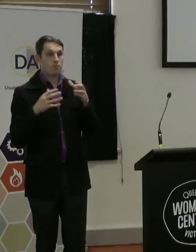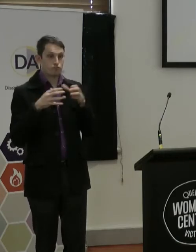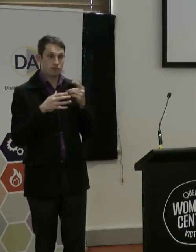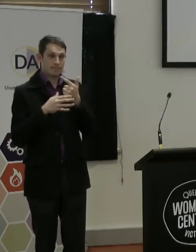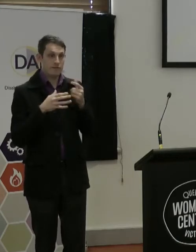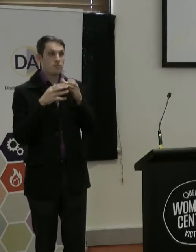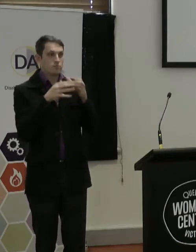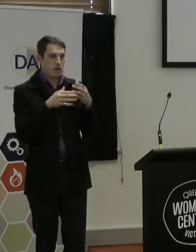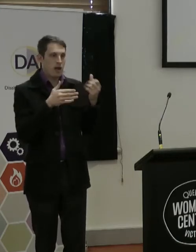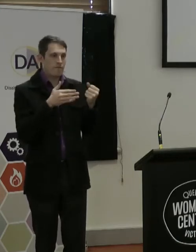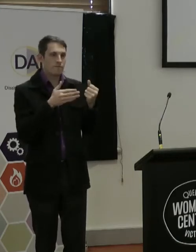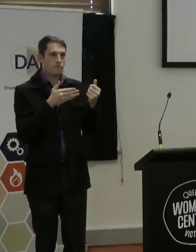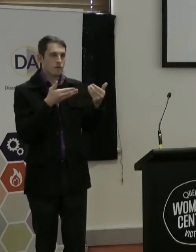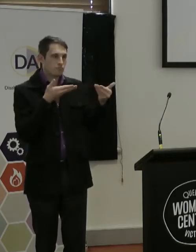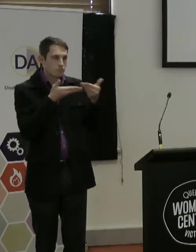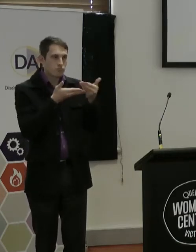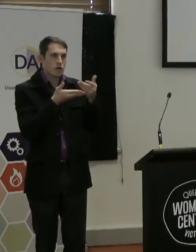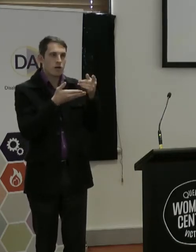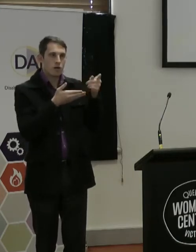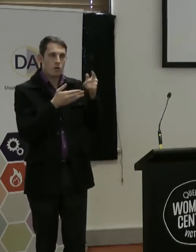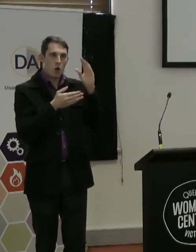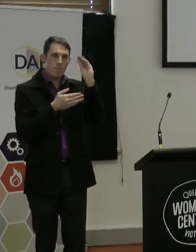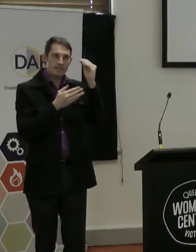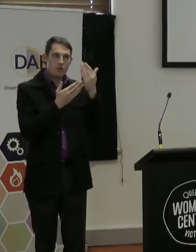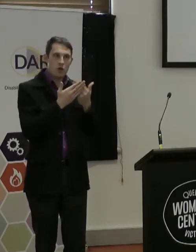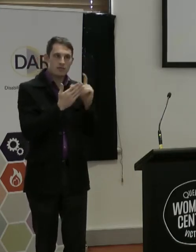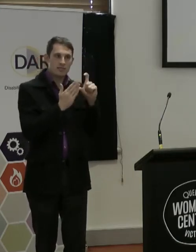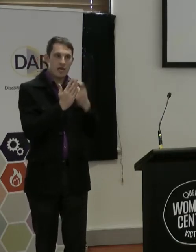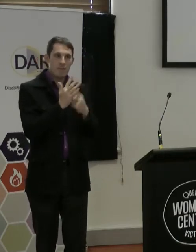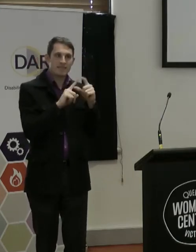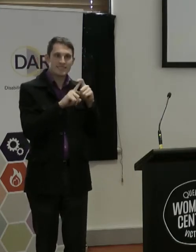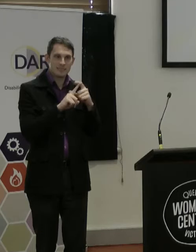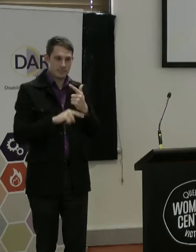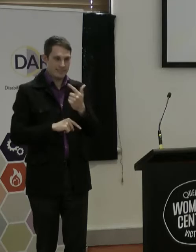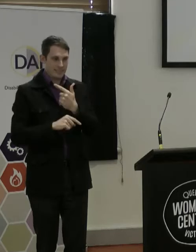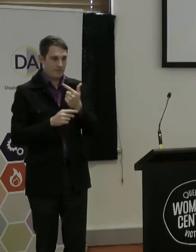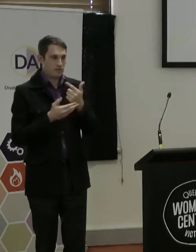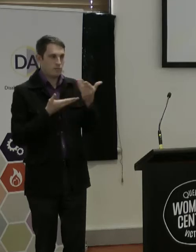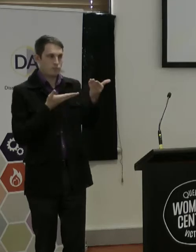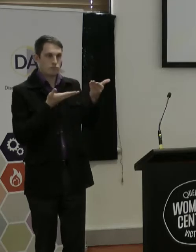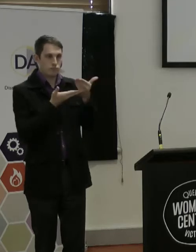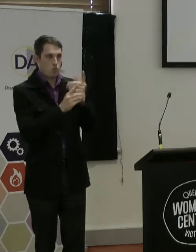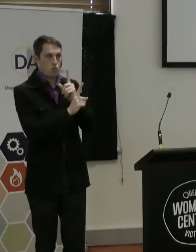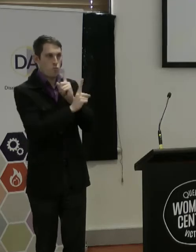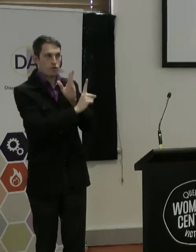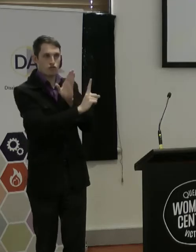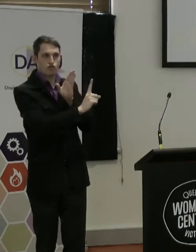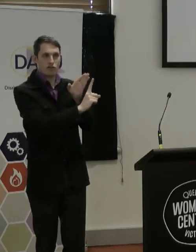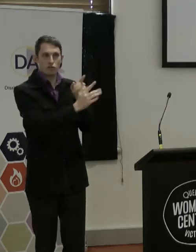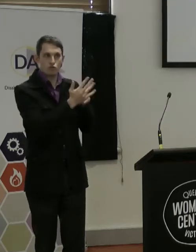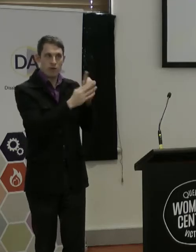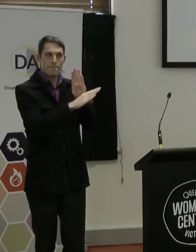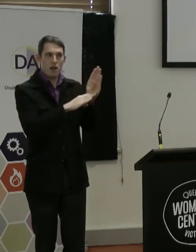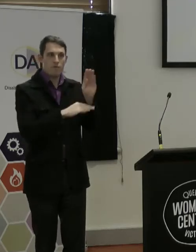closed dialogue with the Committee on the Rights of Persons with Disabilities. So it was our delegation of 7 people, and then we were reporting directly to a panel